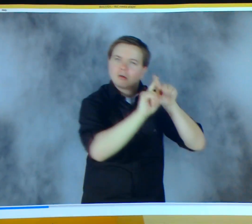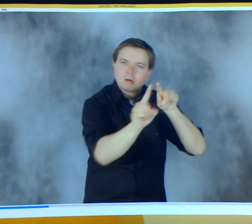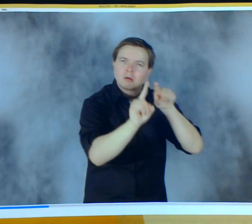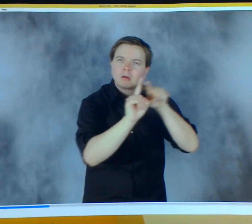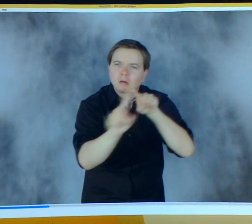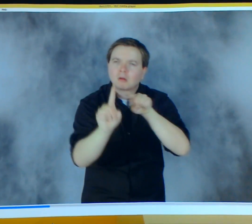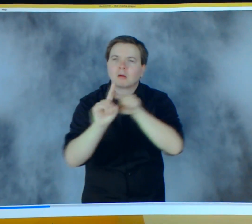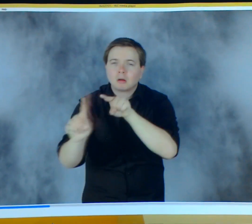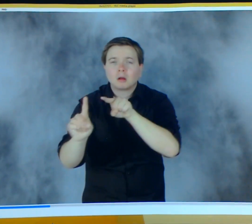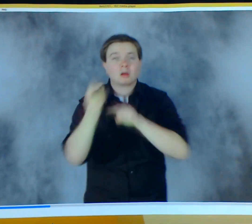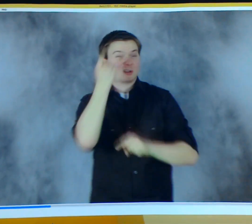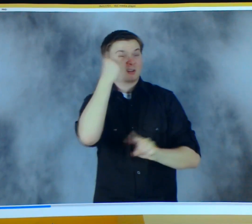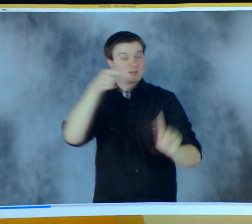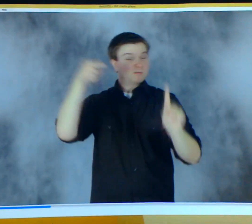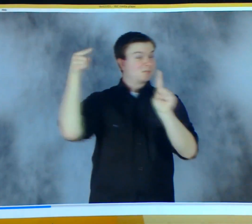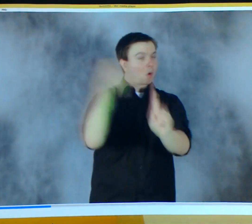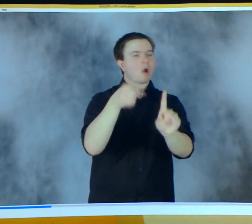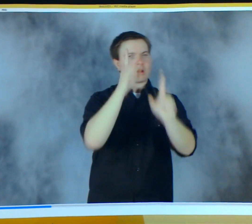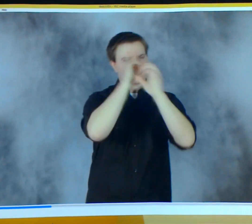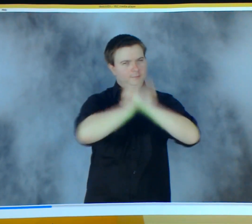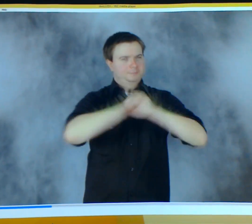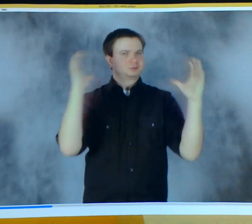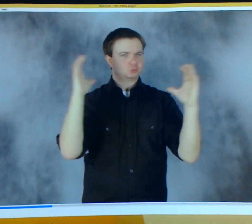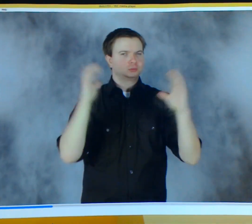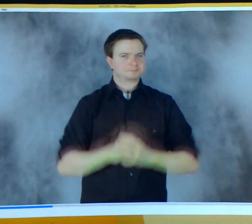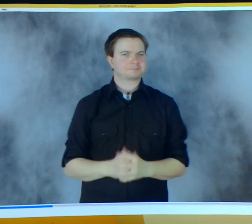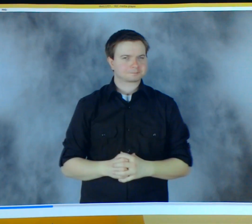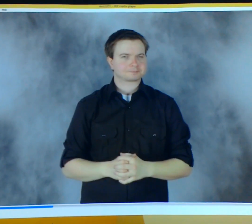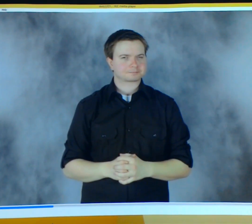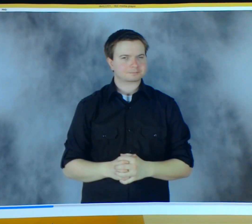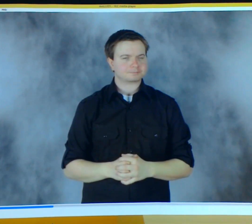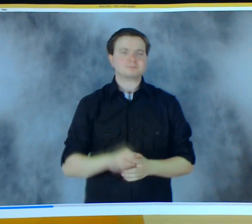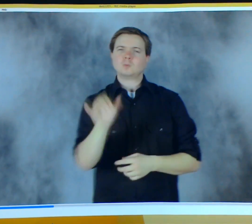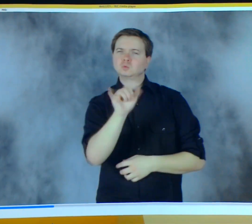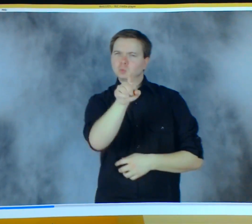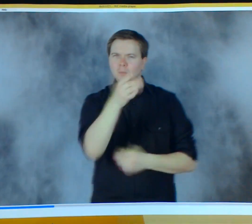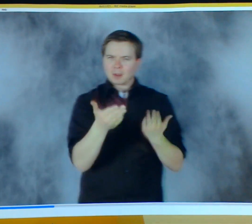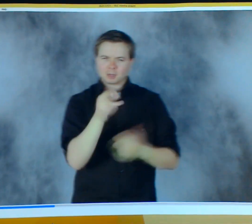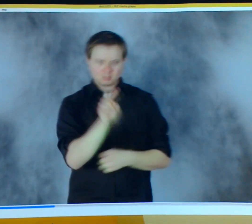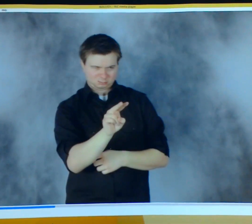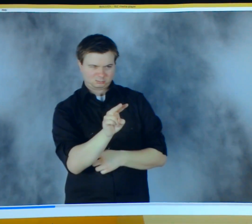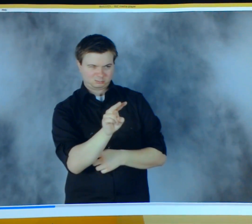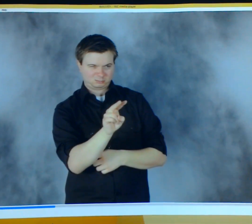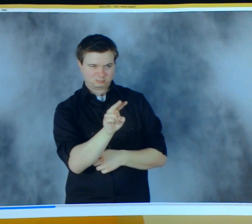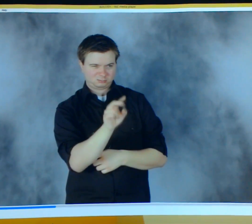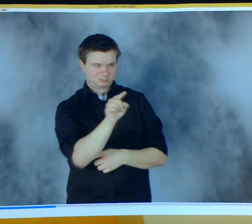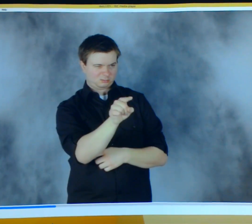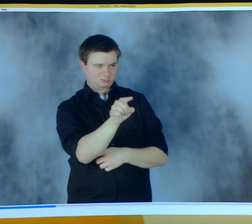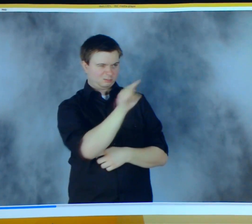Hopefully each example will show you what it looks like in a different way. It'll give you a clearer picture.